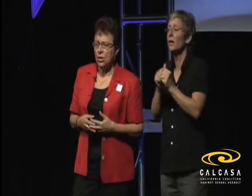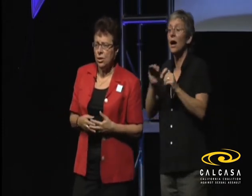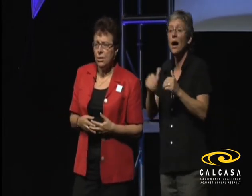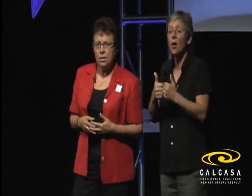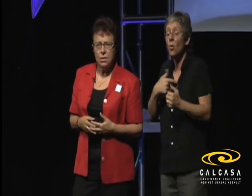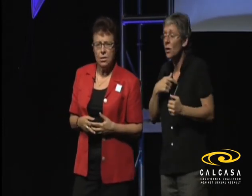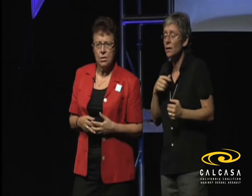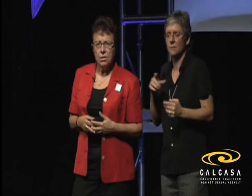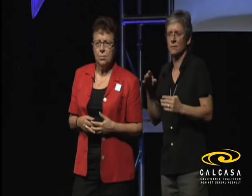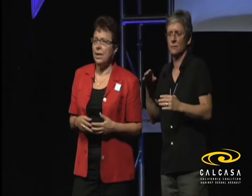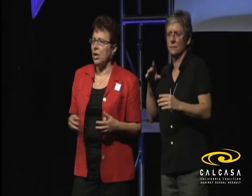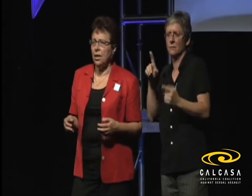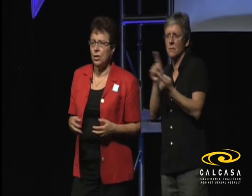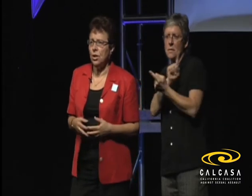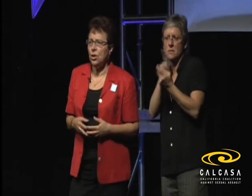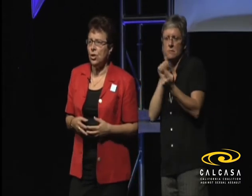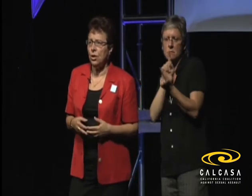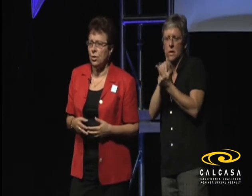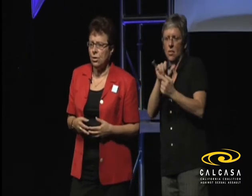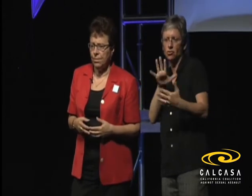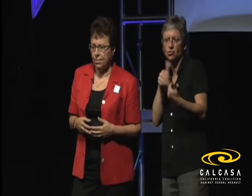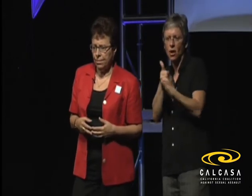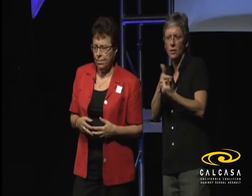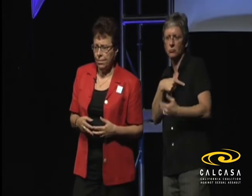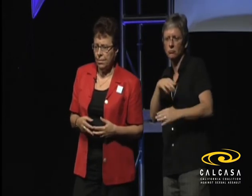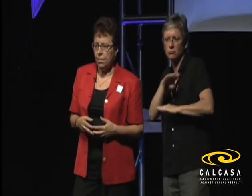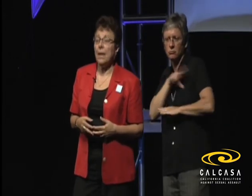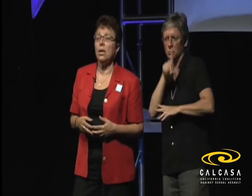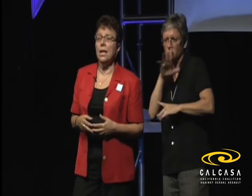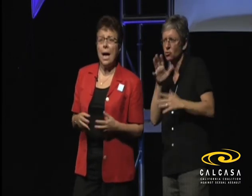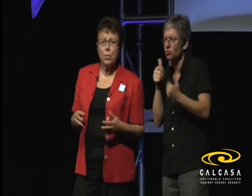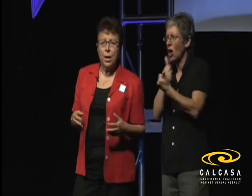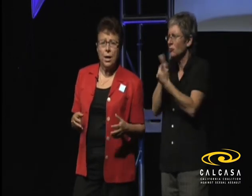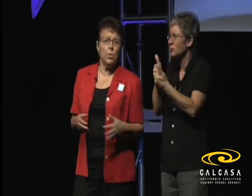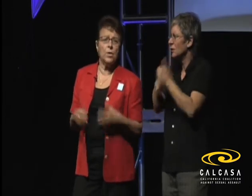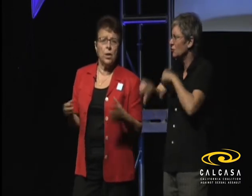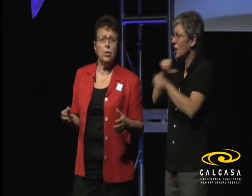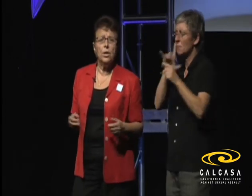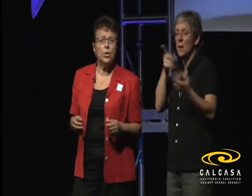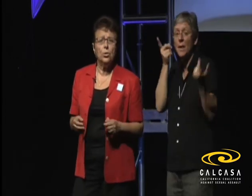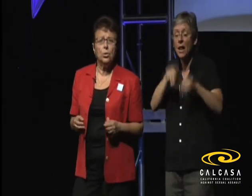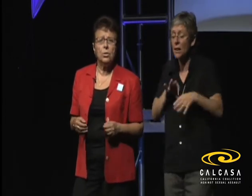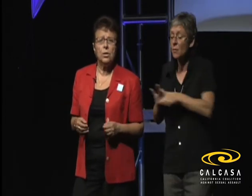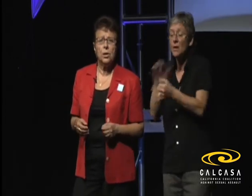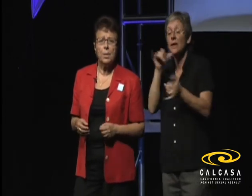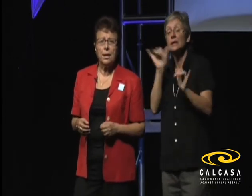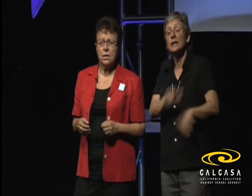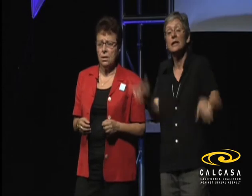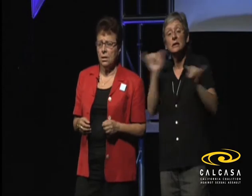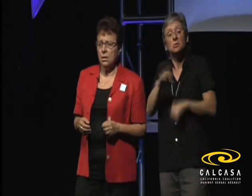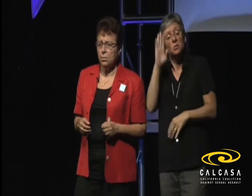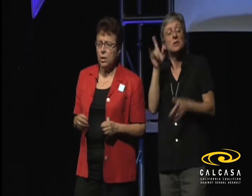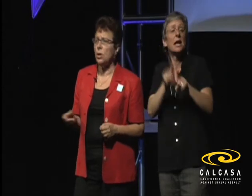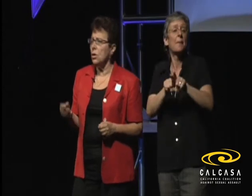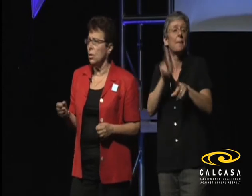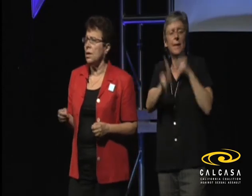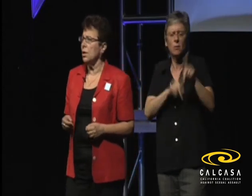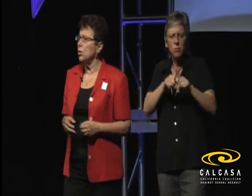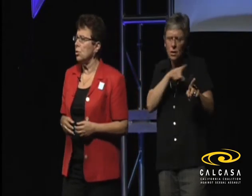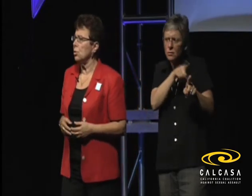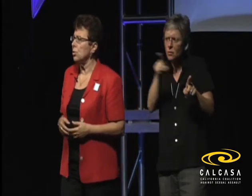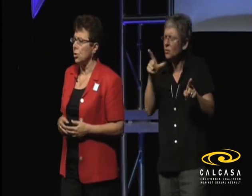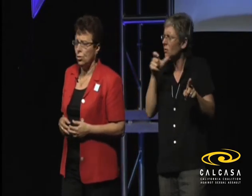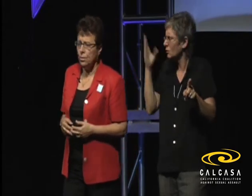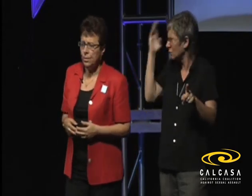the challenges, by challenging each other, by collaborating with not only the usual suspects, but with